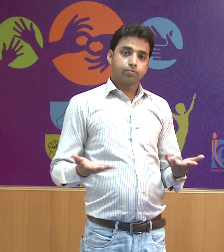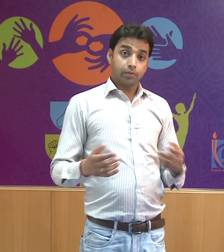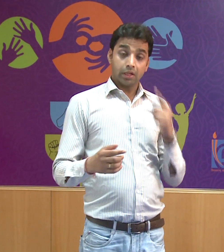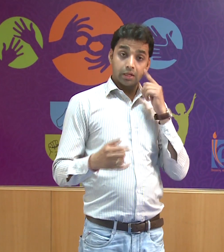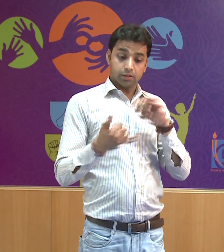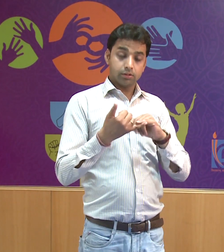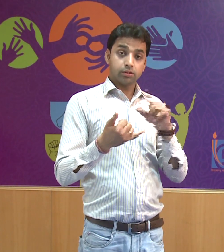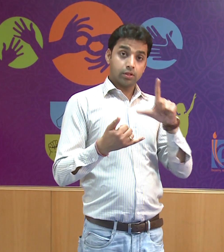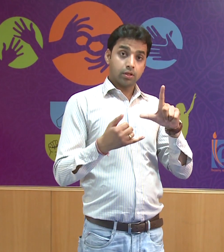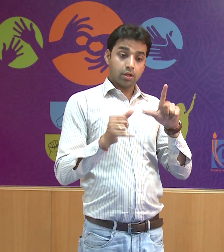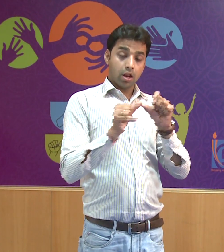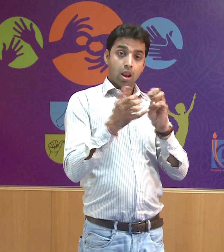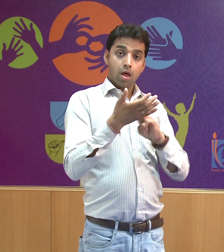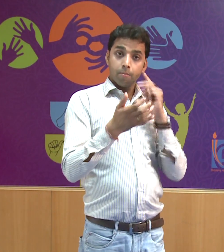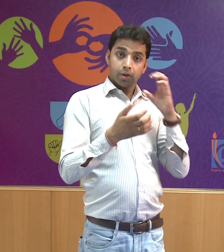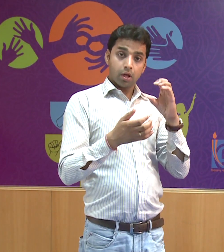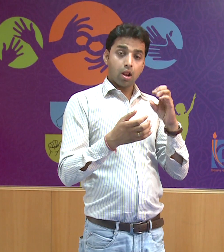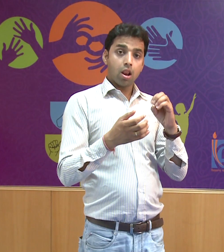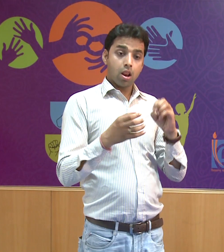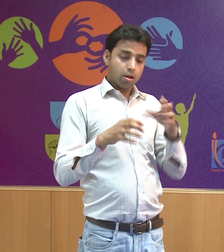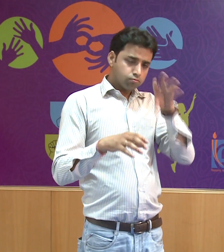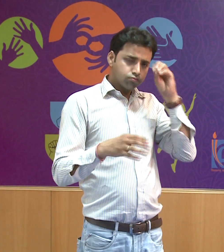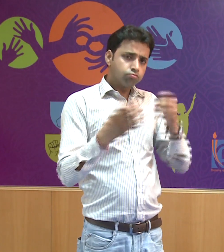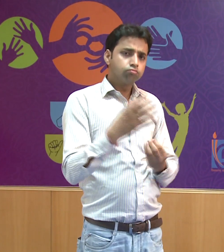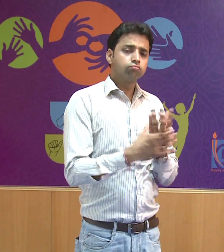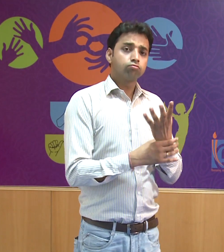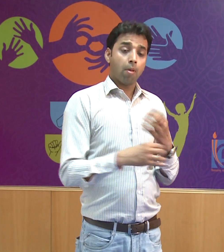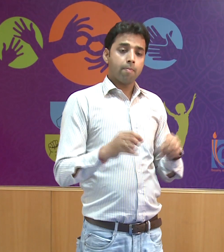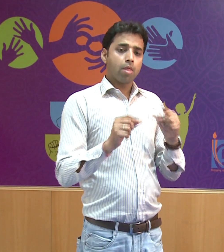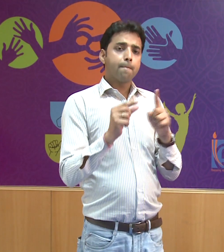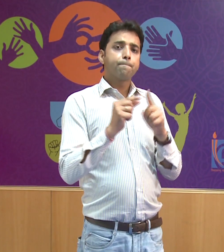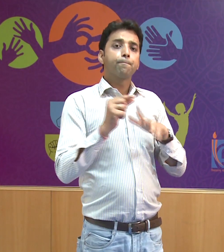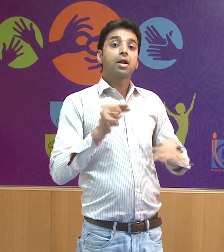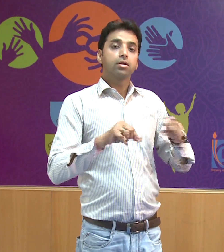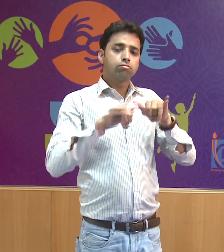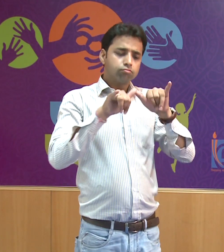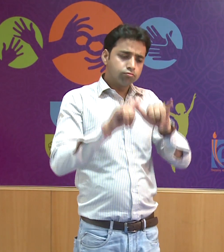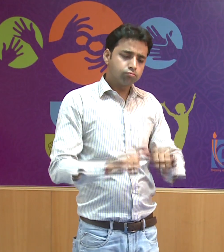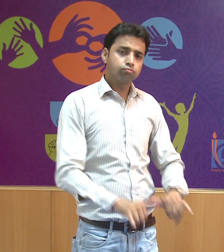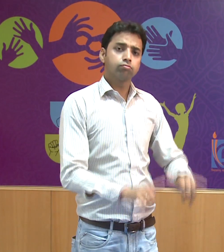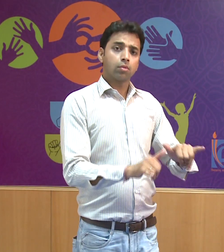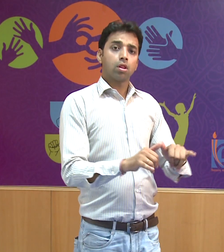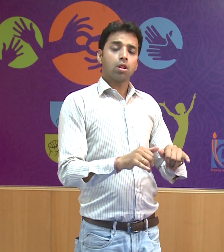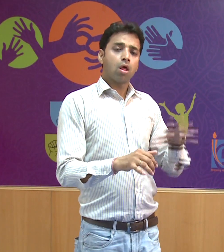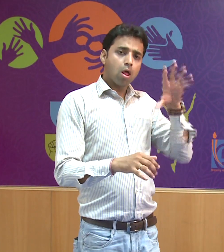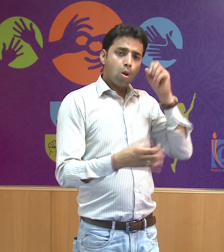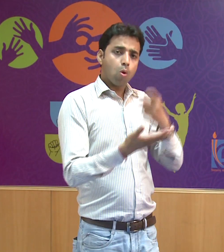However, Islamic learning flourished under the patronage of the rulers